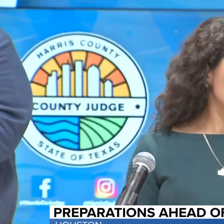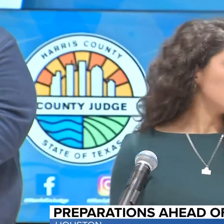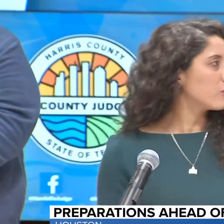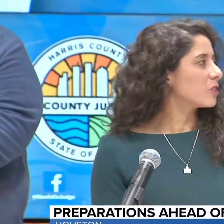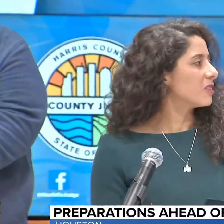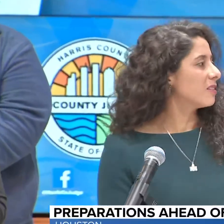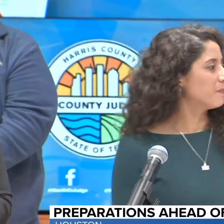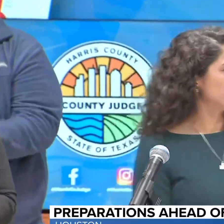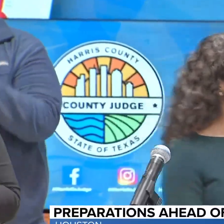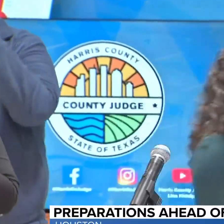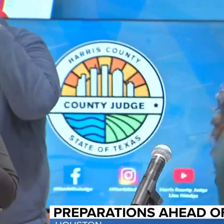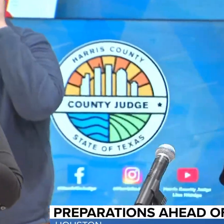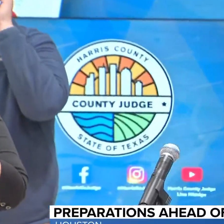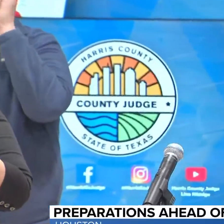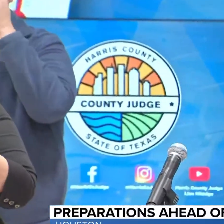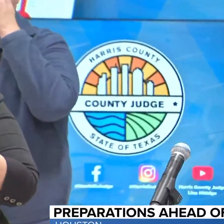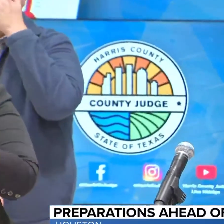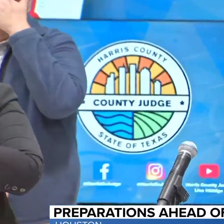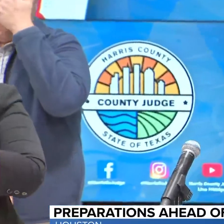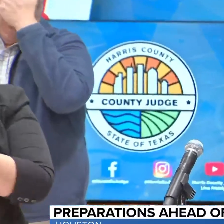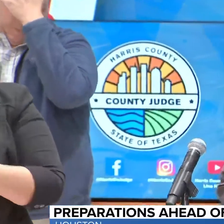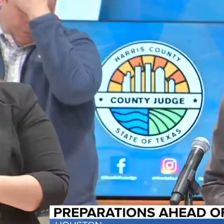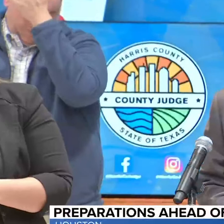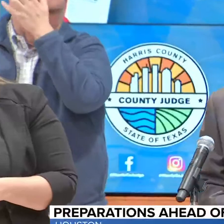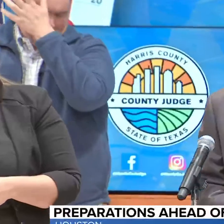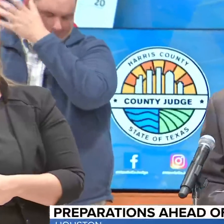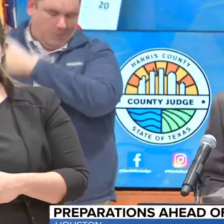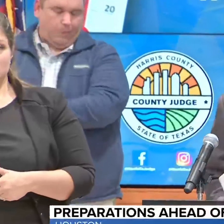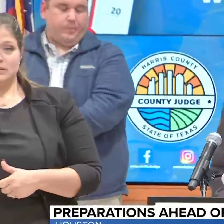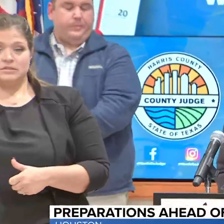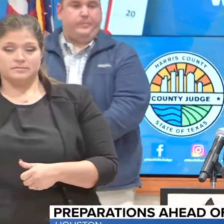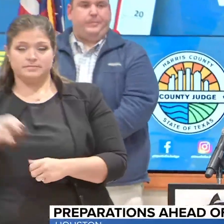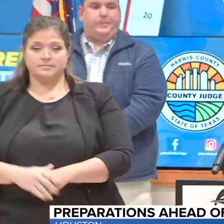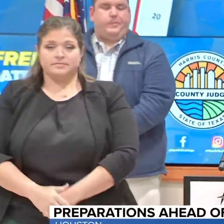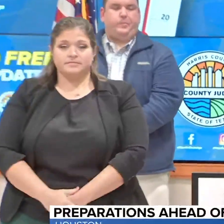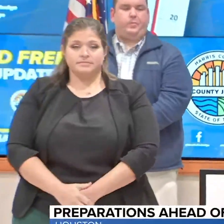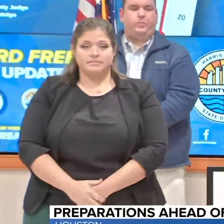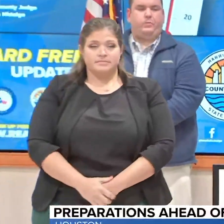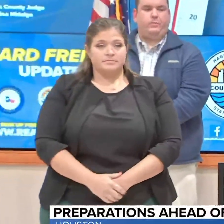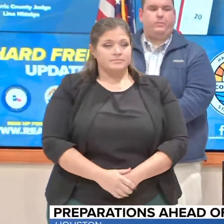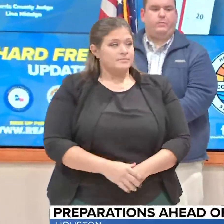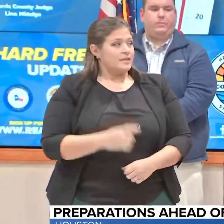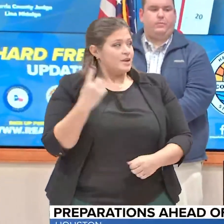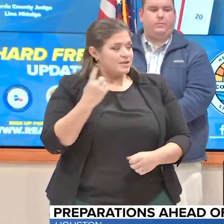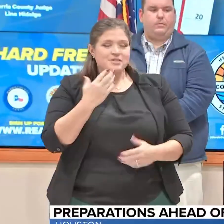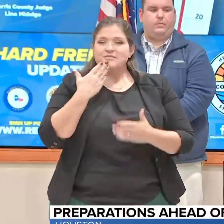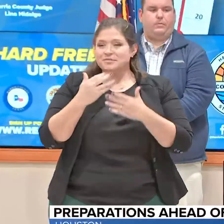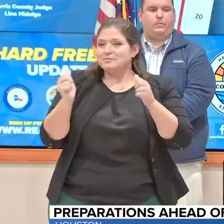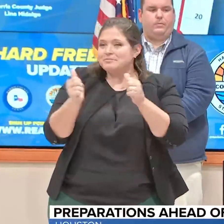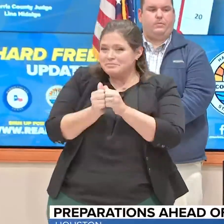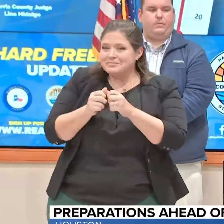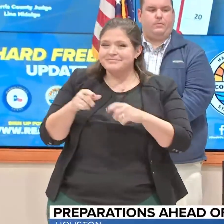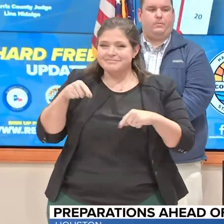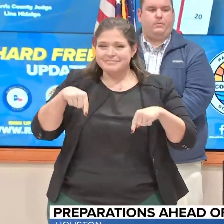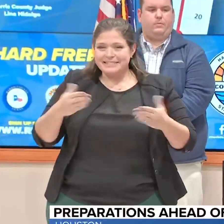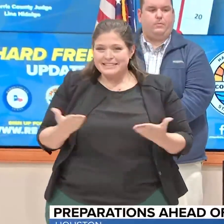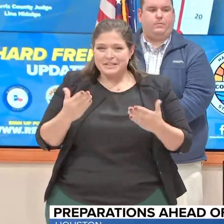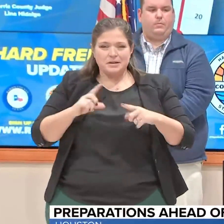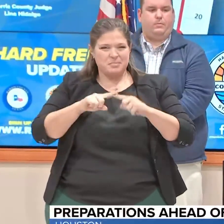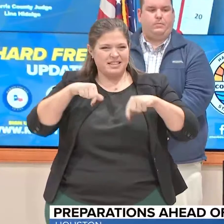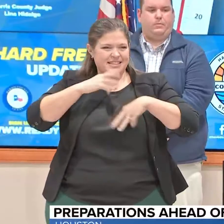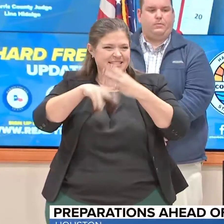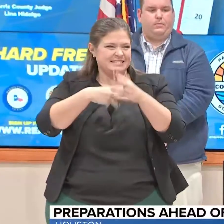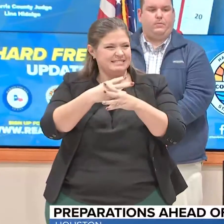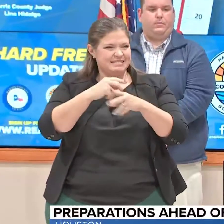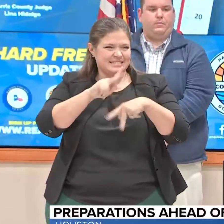hear from Chief Christians. Thanks, Judge. And I mean, it's always good to be with you, but not necessarily in these type